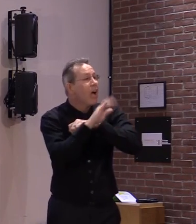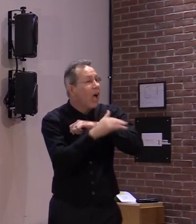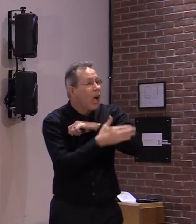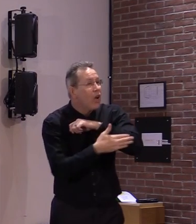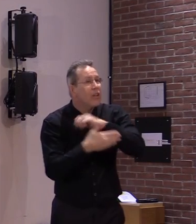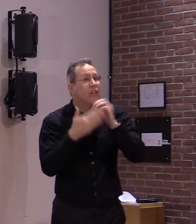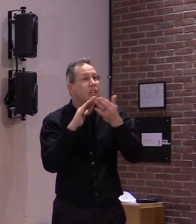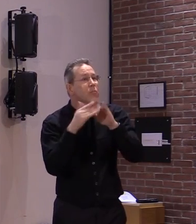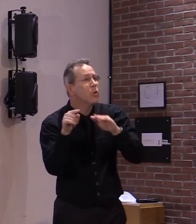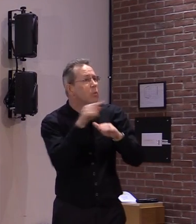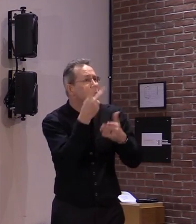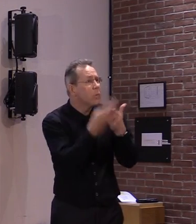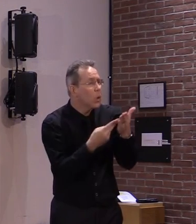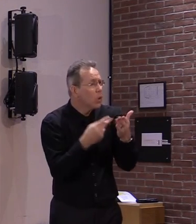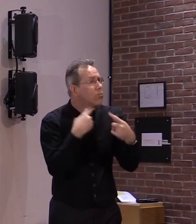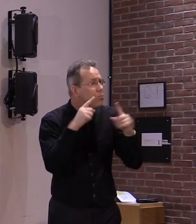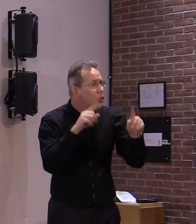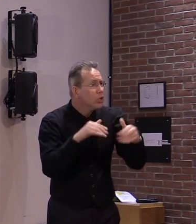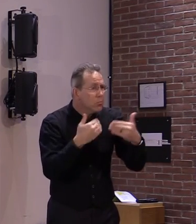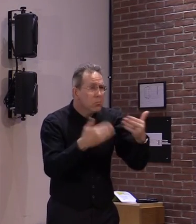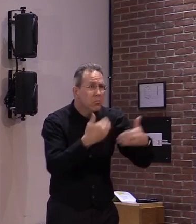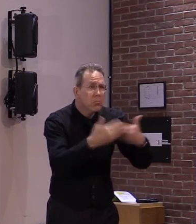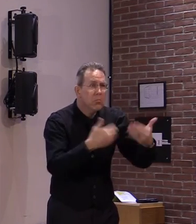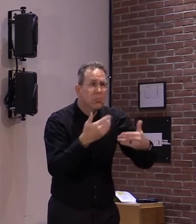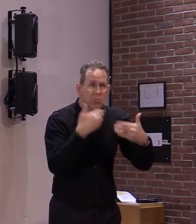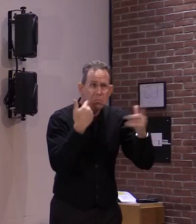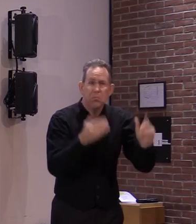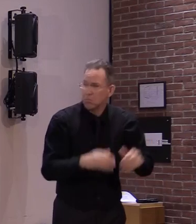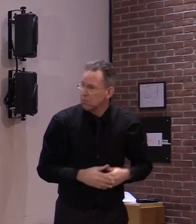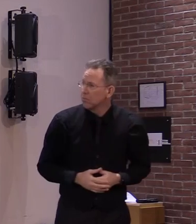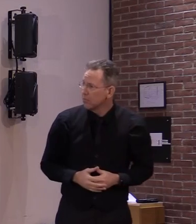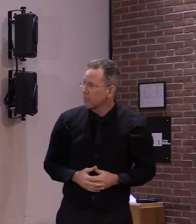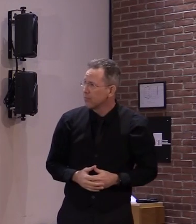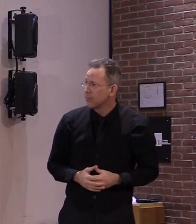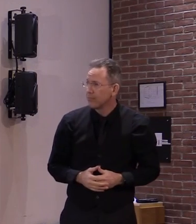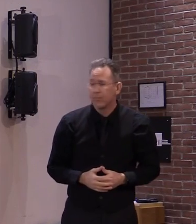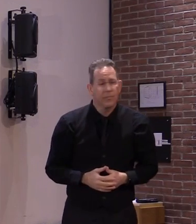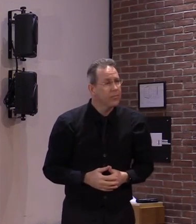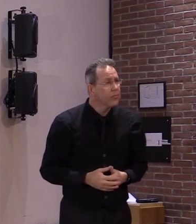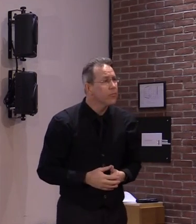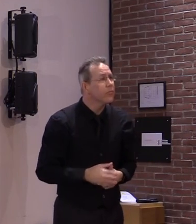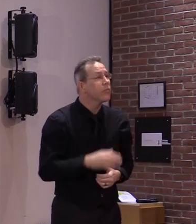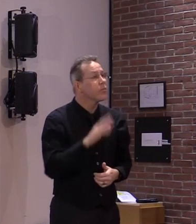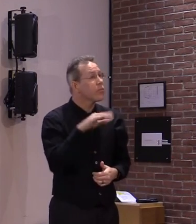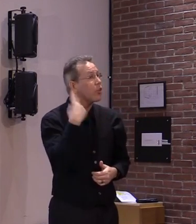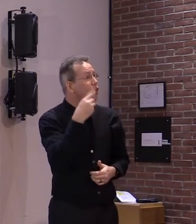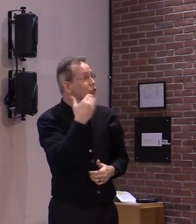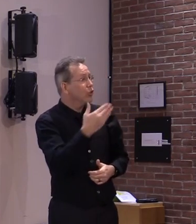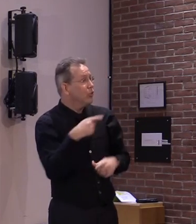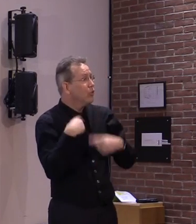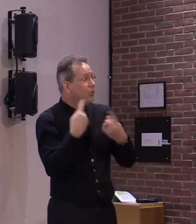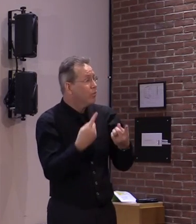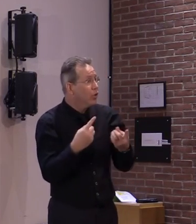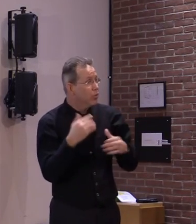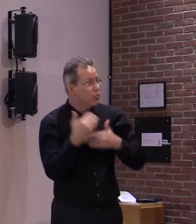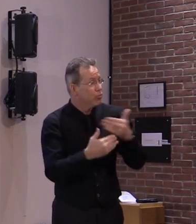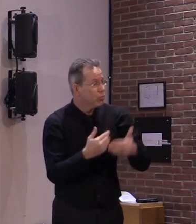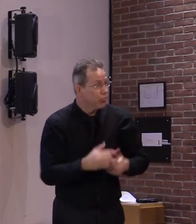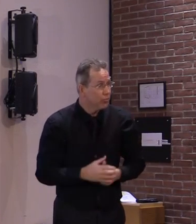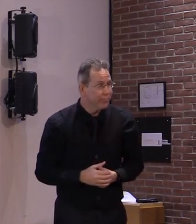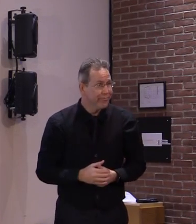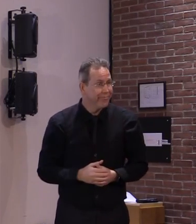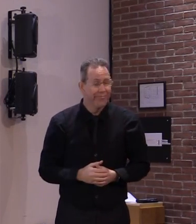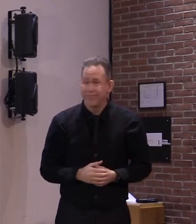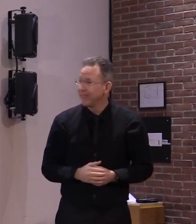this lower case trend will certainly serve Vermont very well in the weeks and months to come. Finally, the